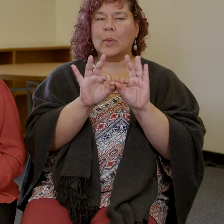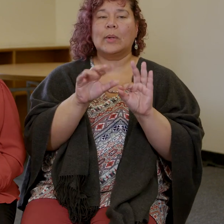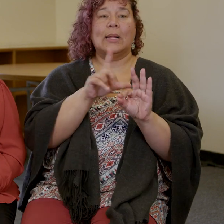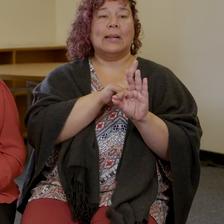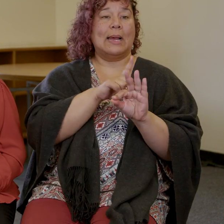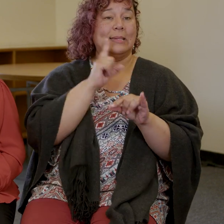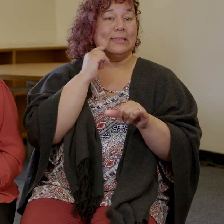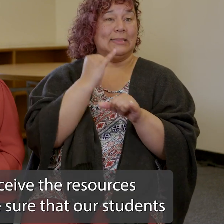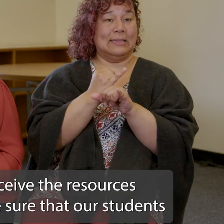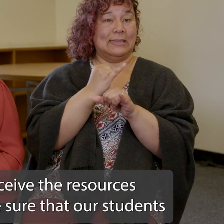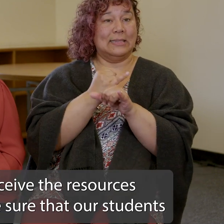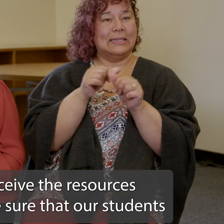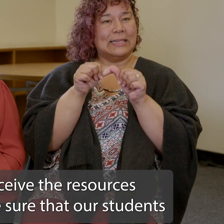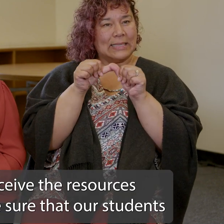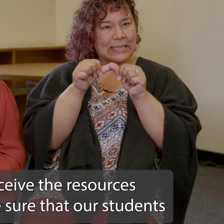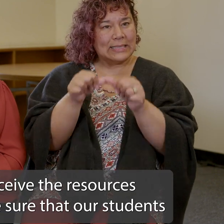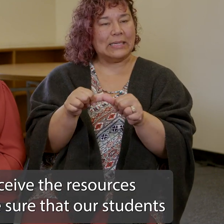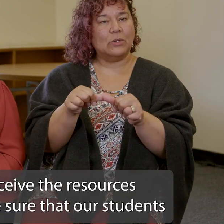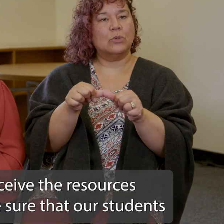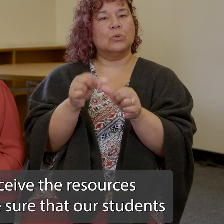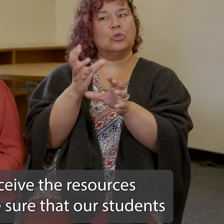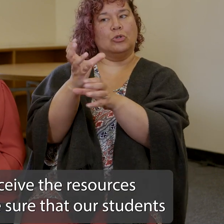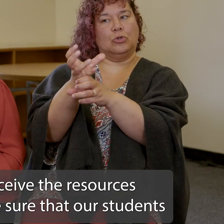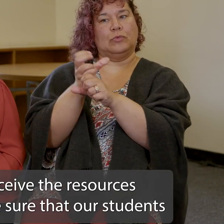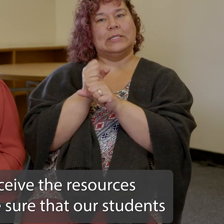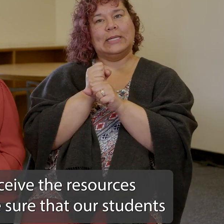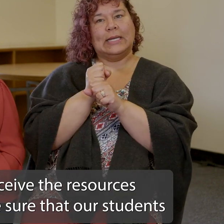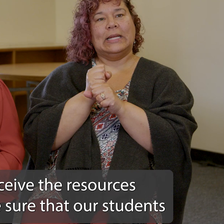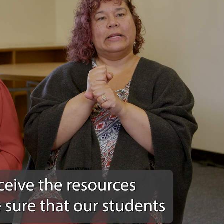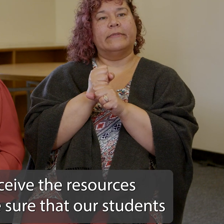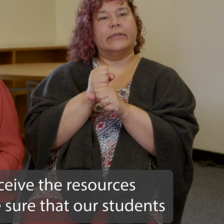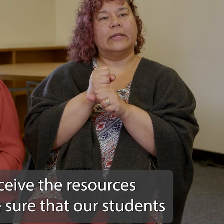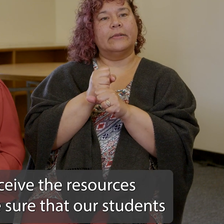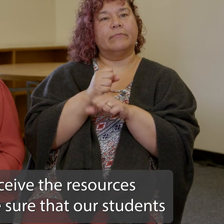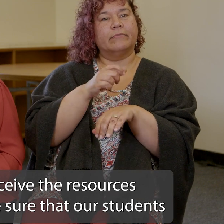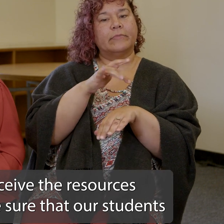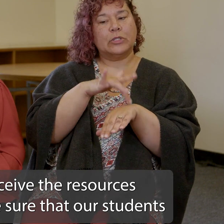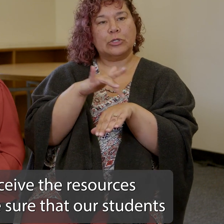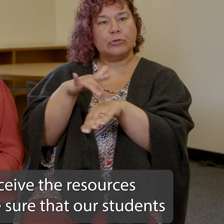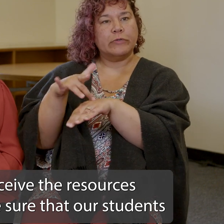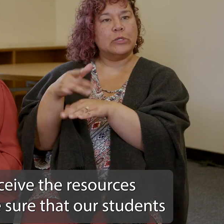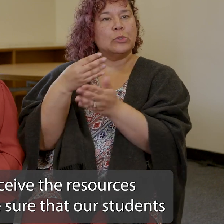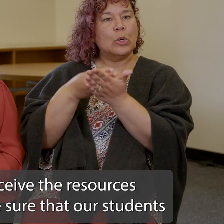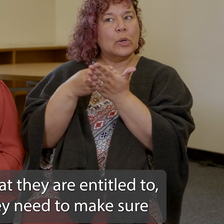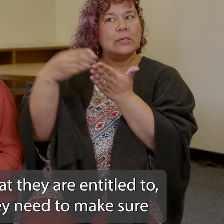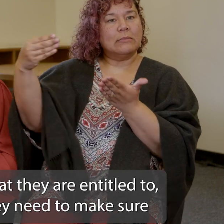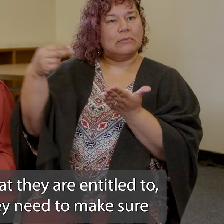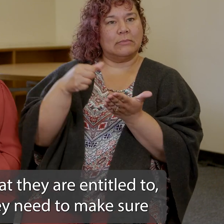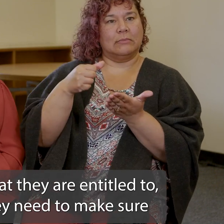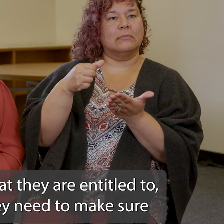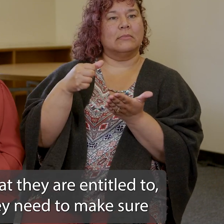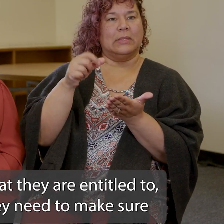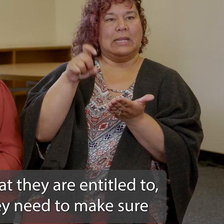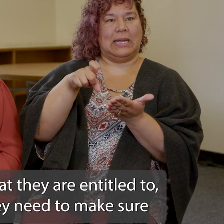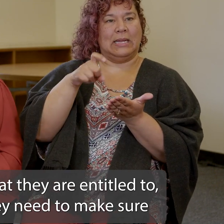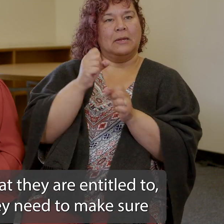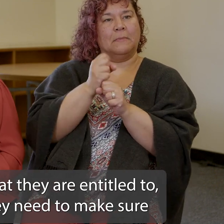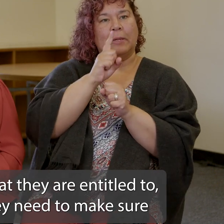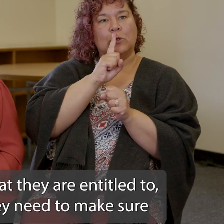continue to receive the resources they need to make sure that our students get everything that they are